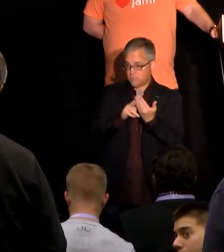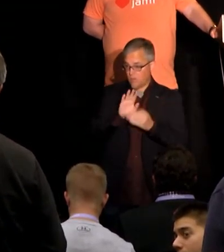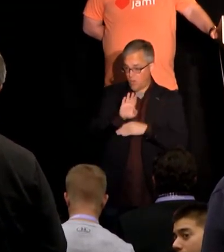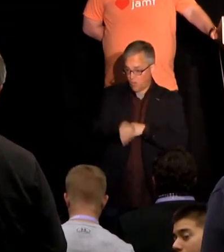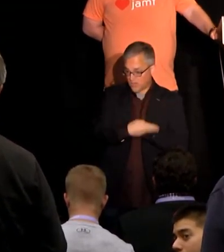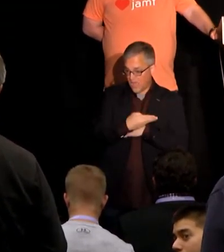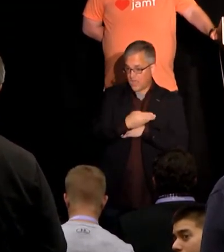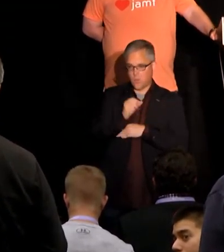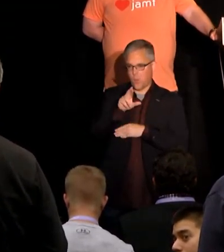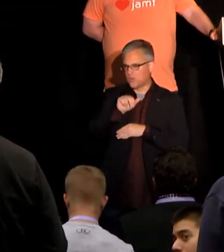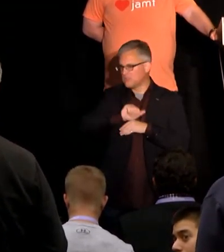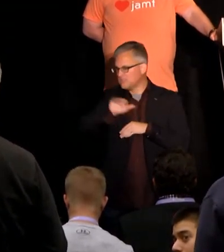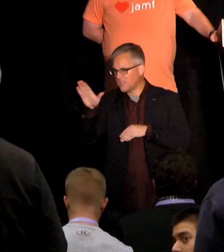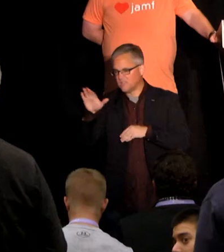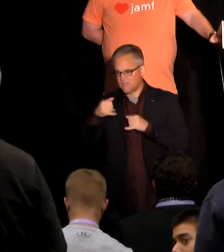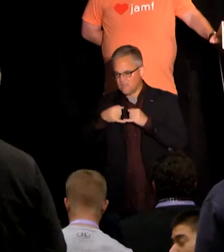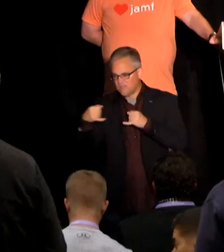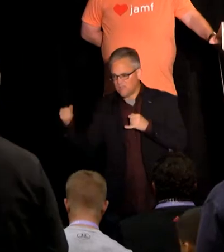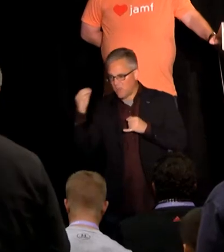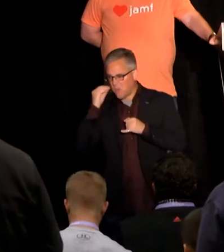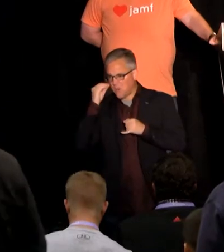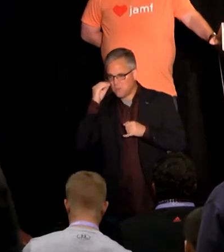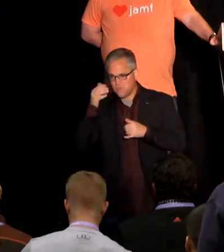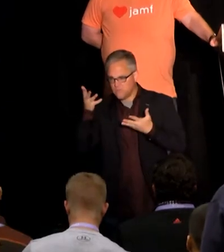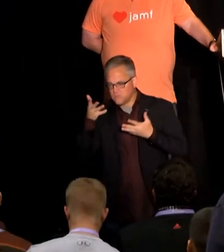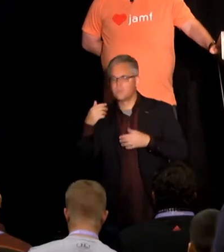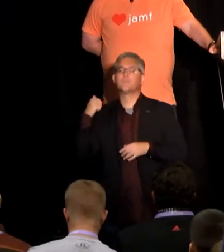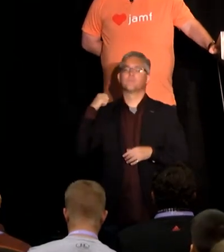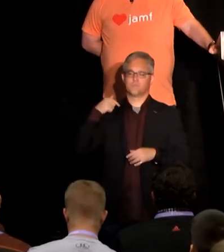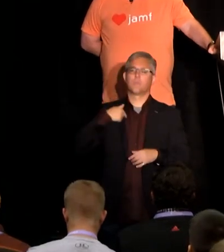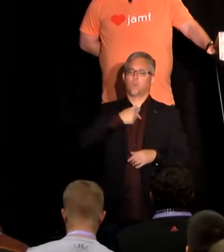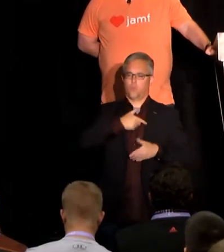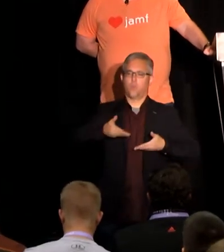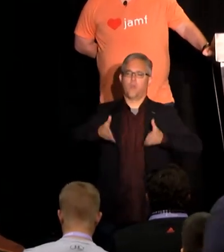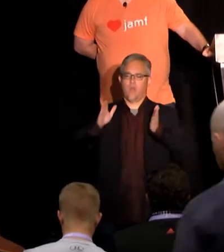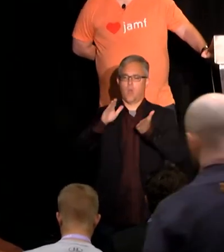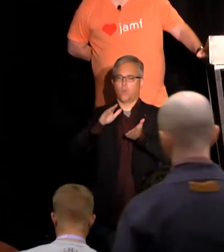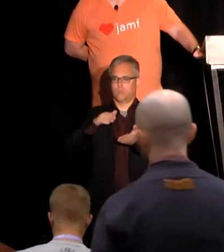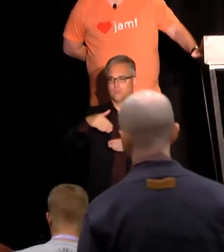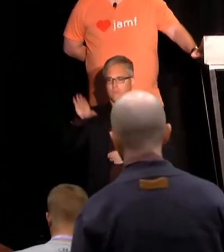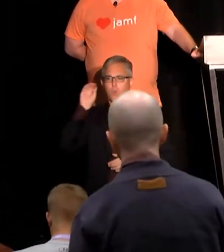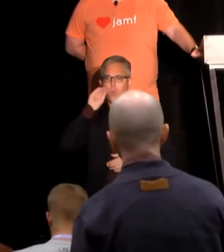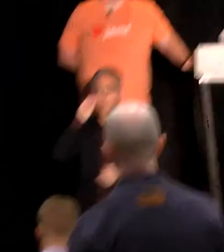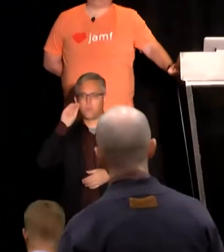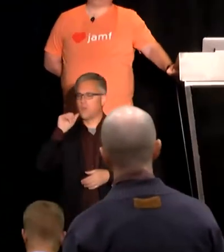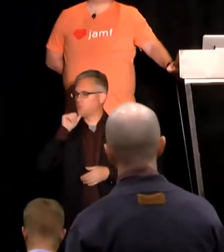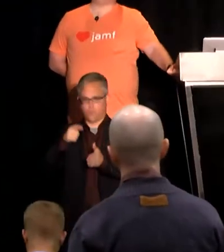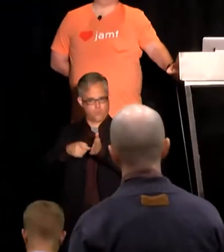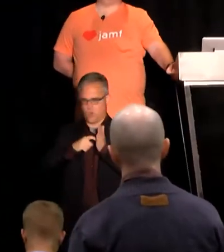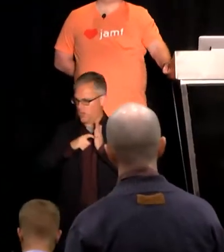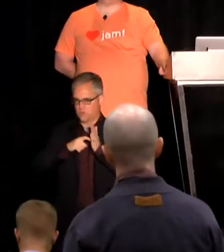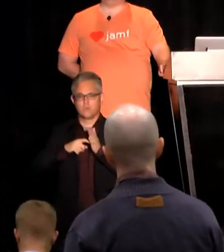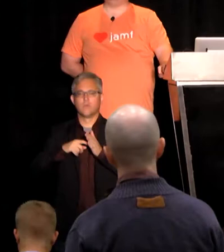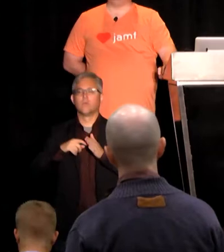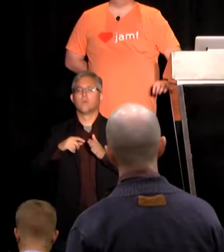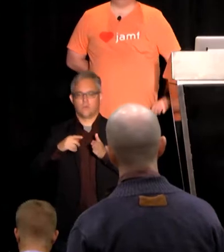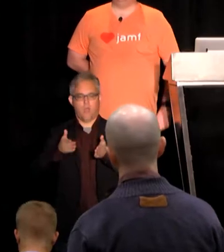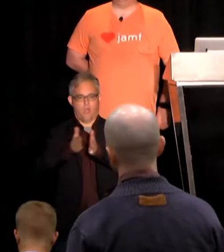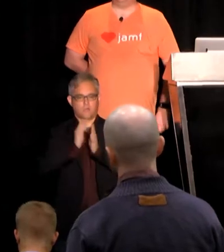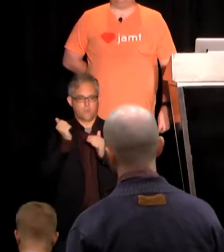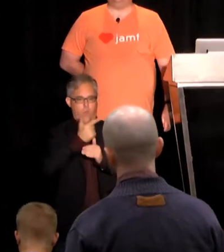and adapters home. Sure. So we do allow devices to go home. We do not require it. We ask that all teachers have an